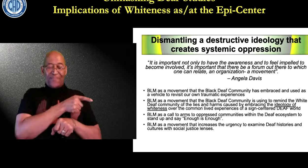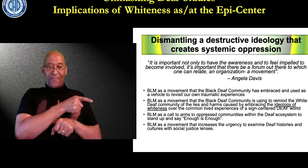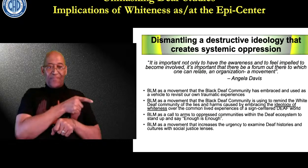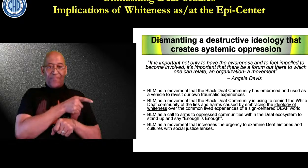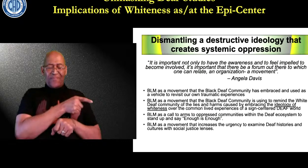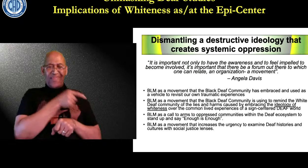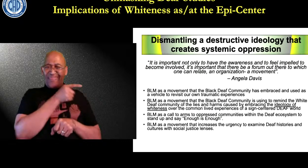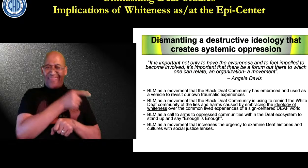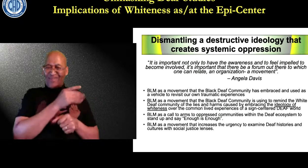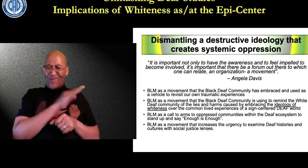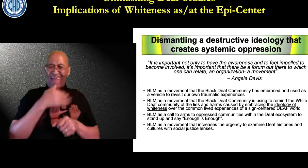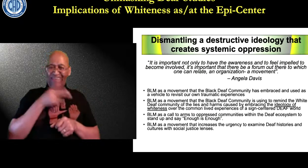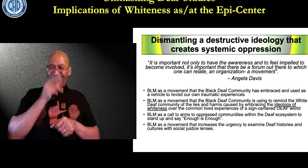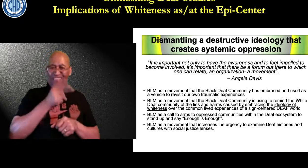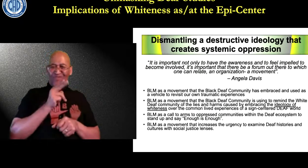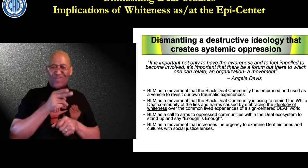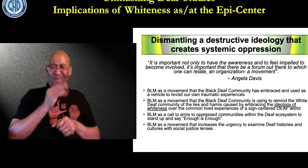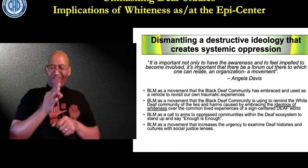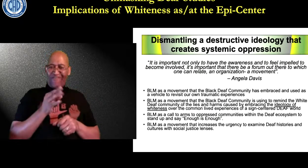You use them